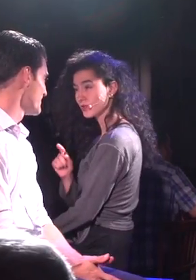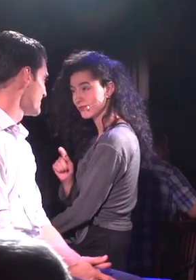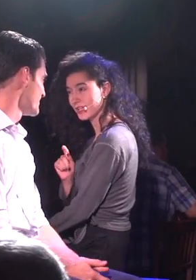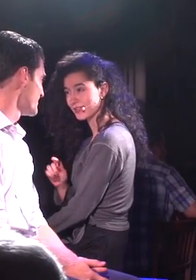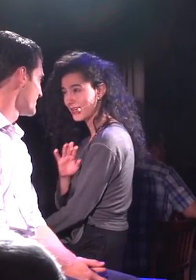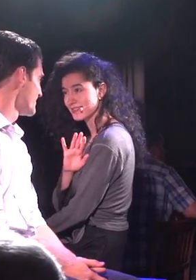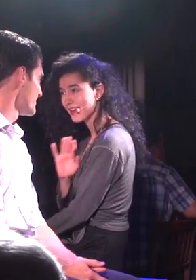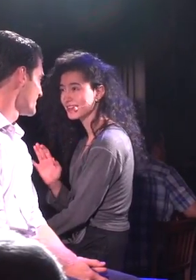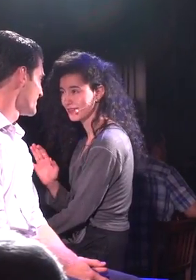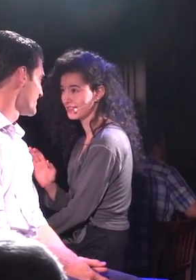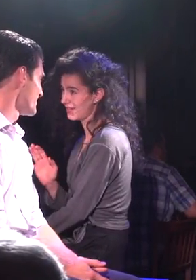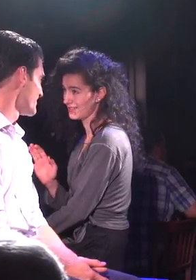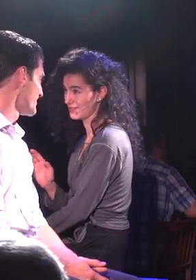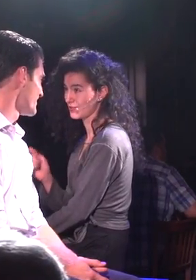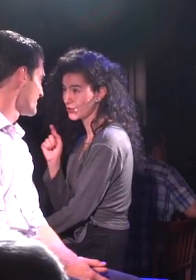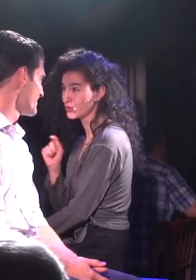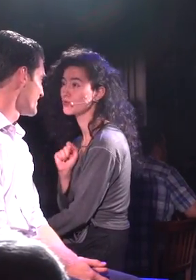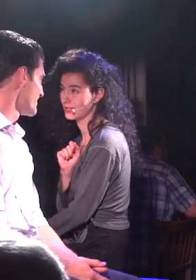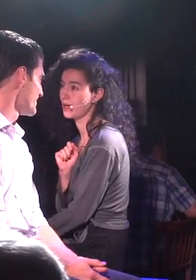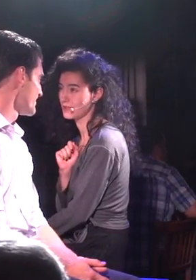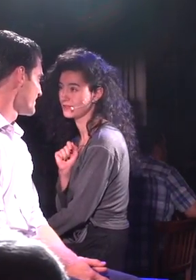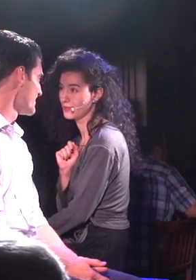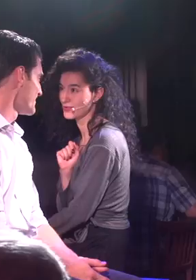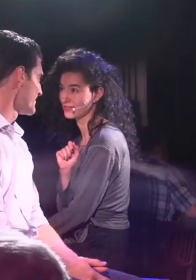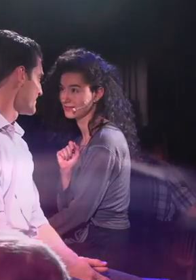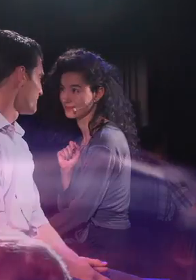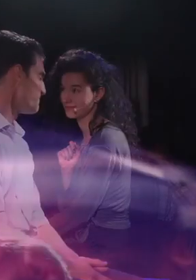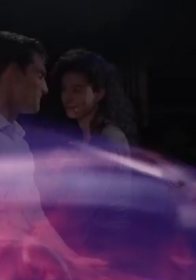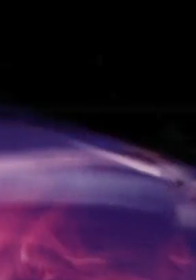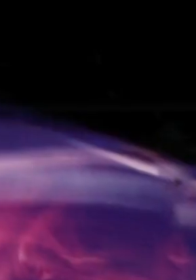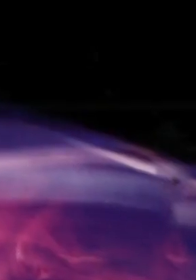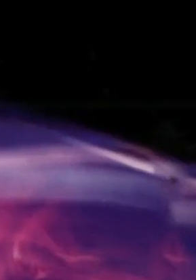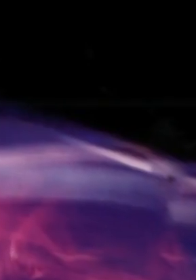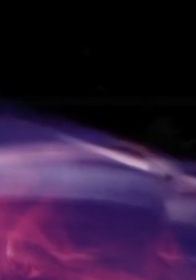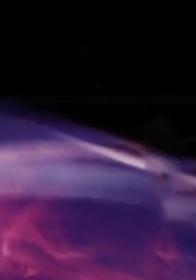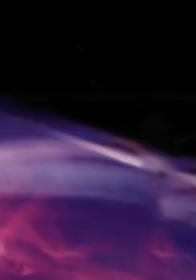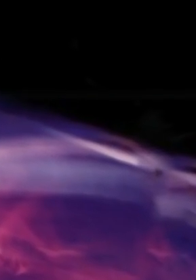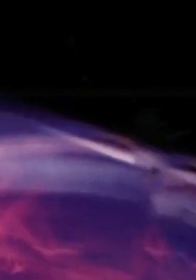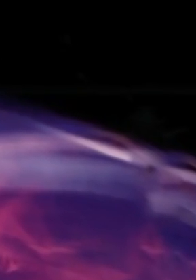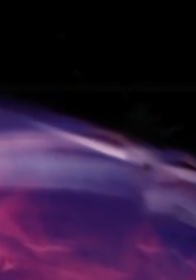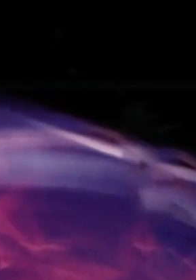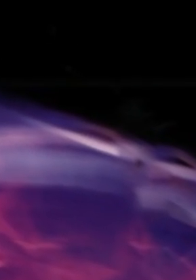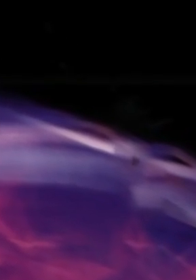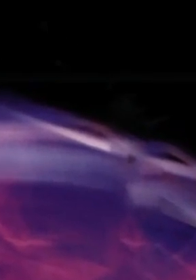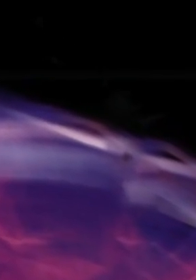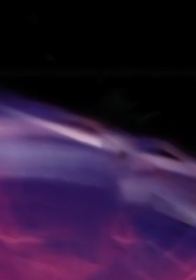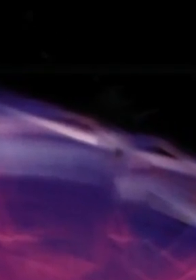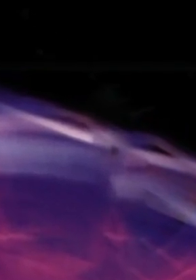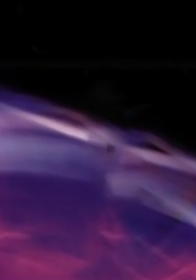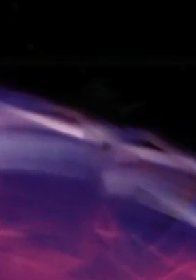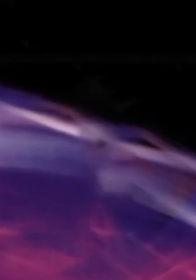"If you can recognize any of the dancers, you want a copy of the poster." There she was. In a modern